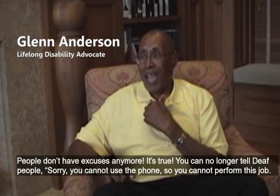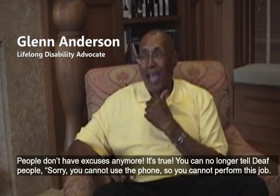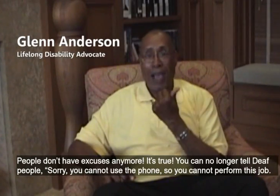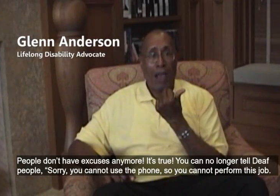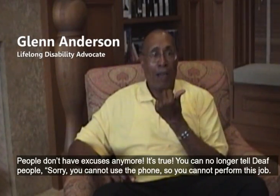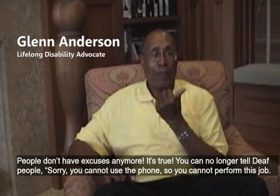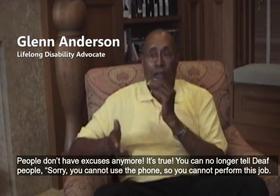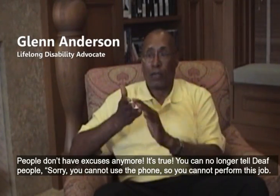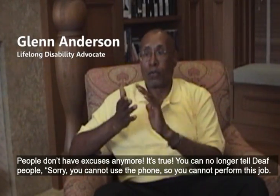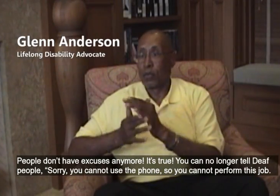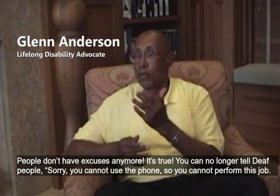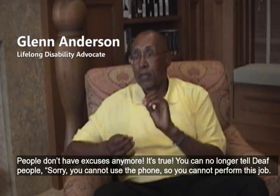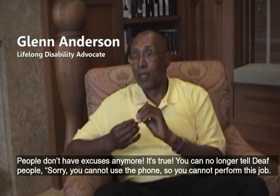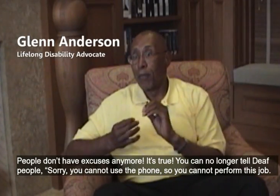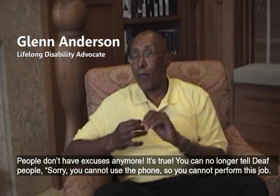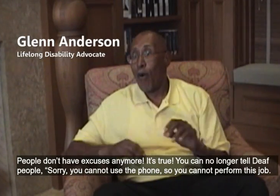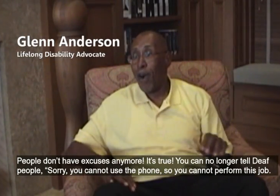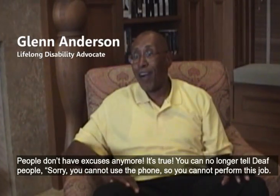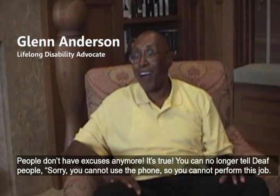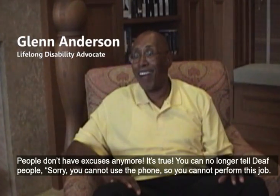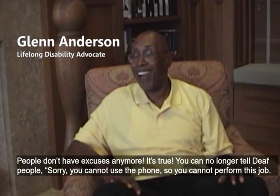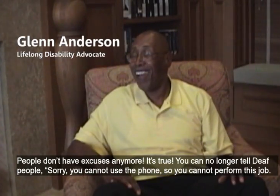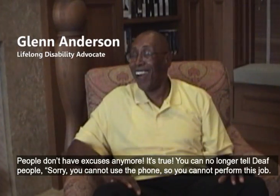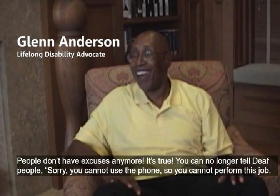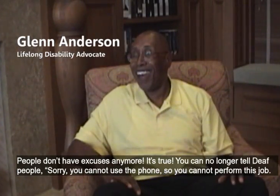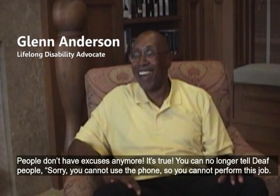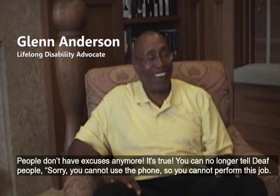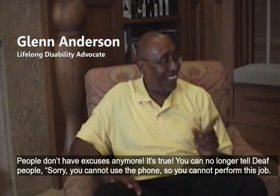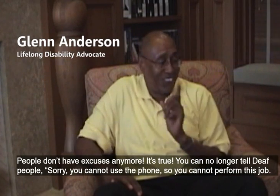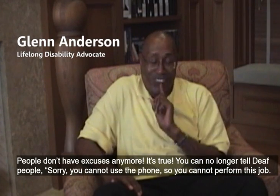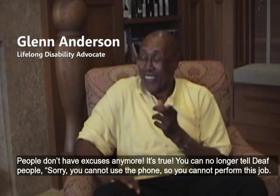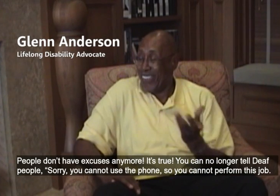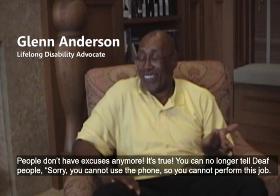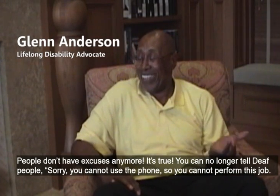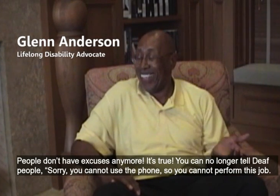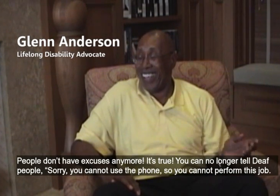People don't have excuses anymore. It's true.